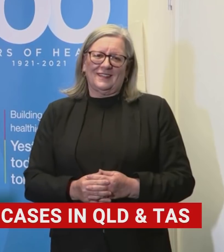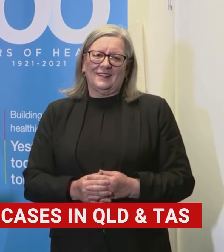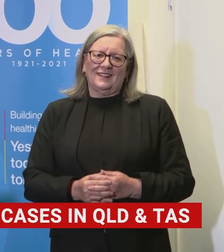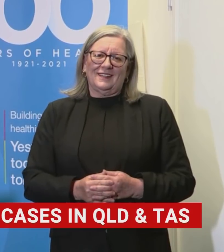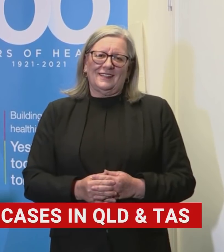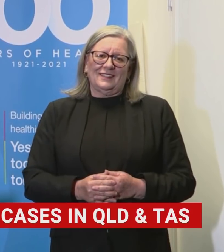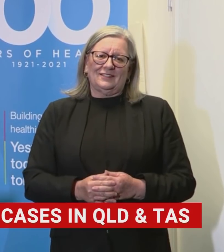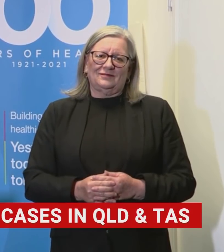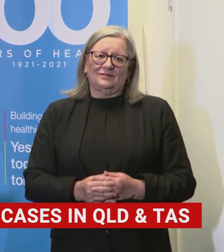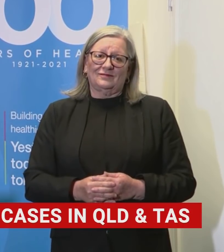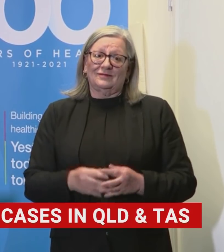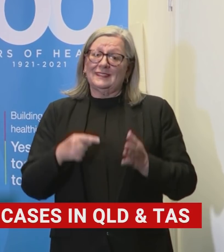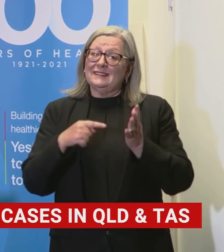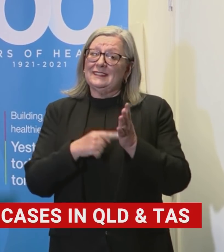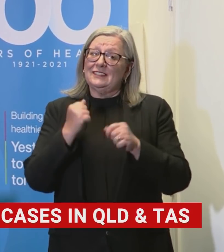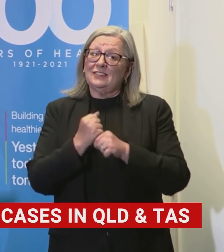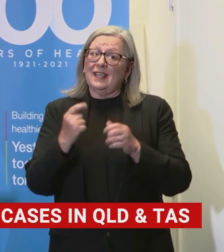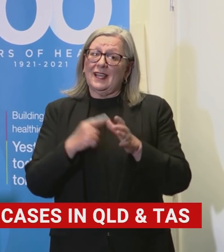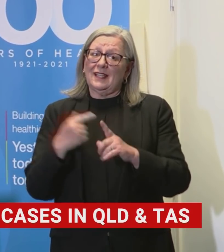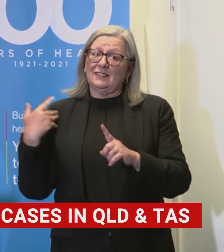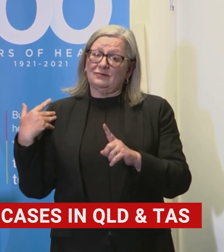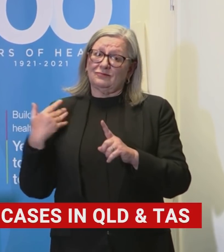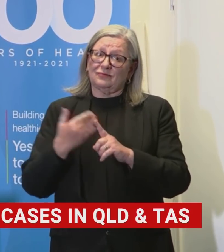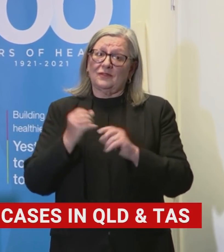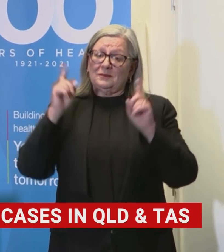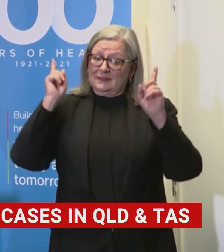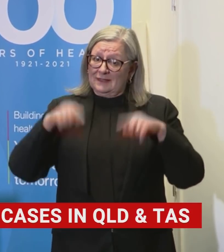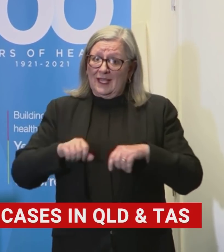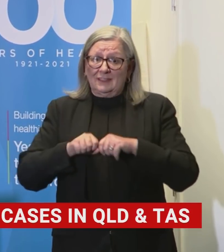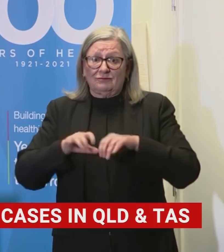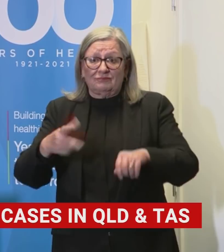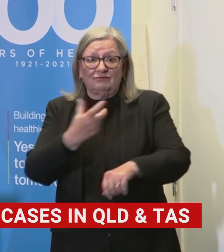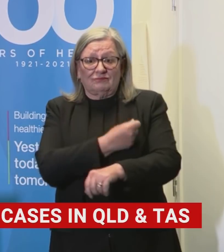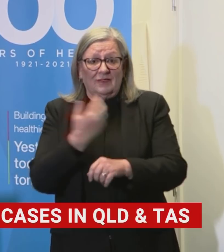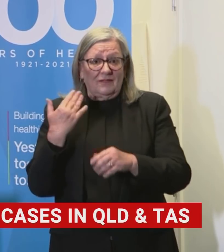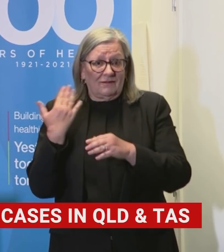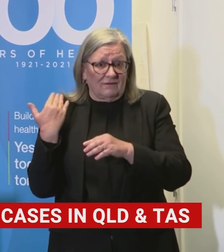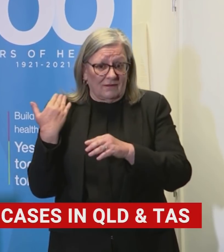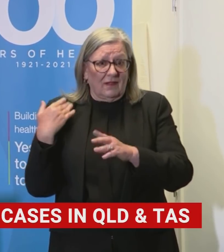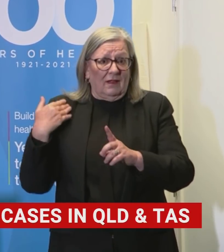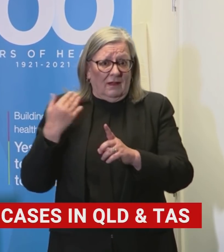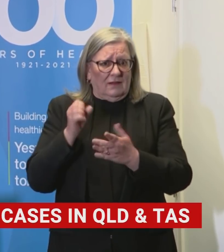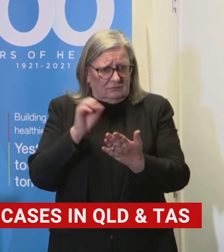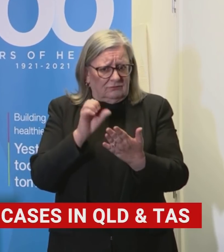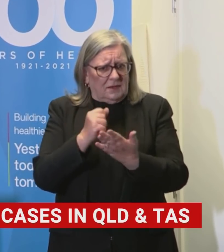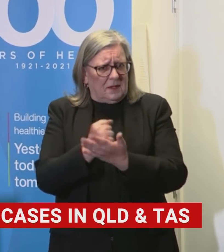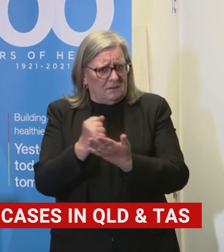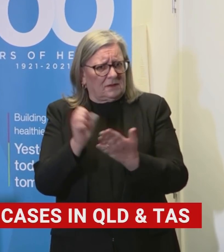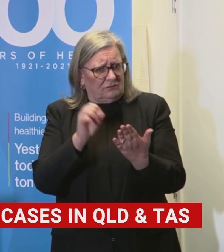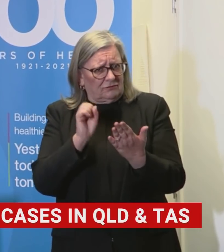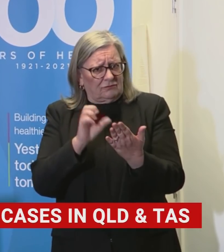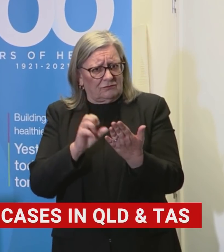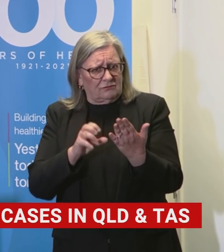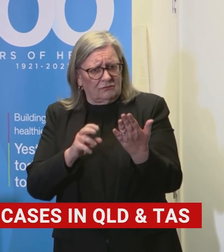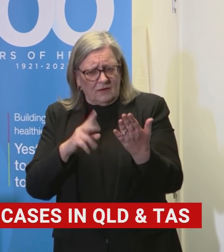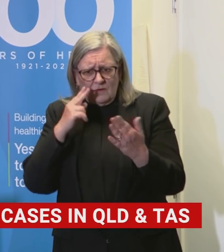The TGA, since the beginning of the rollout in February, has been publishing a weekly safety report. This is together with